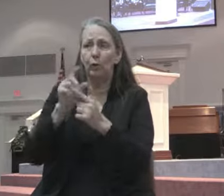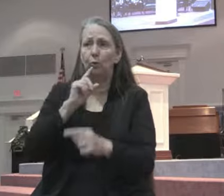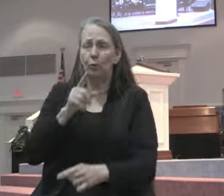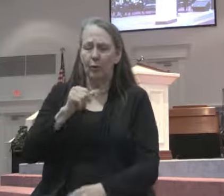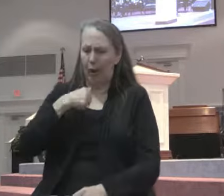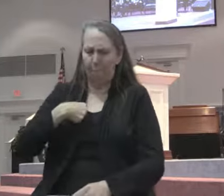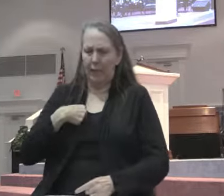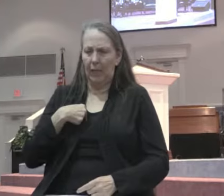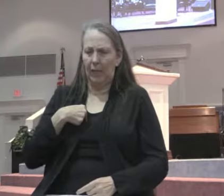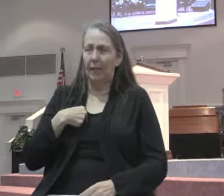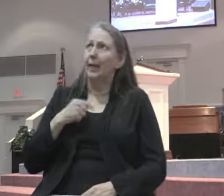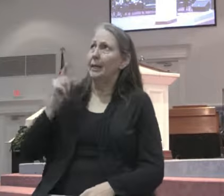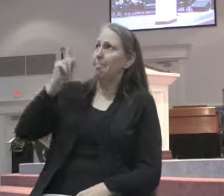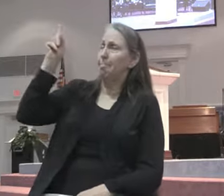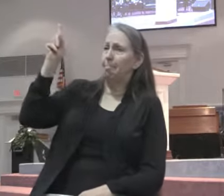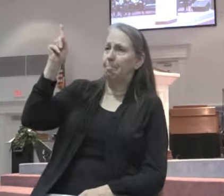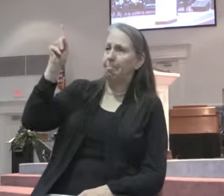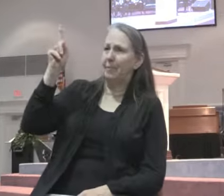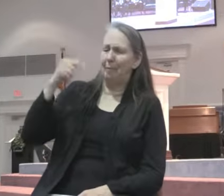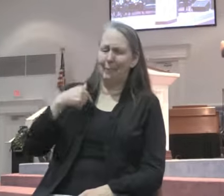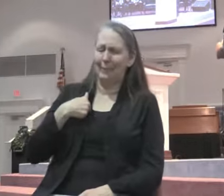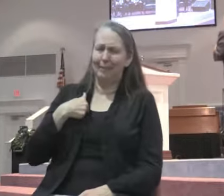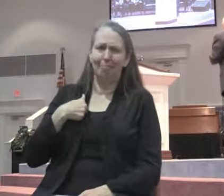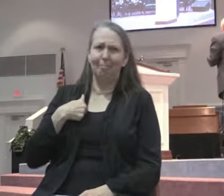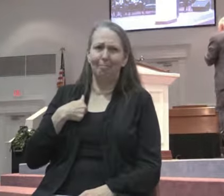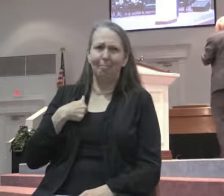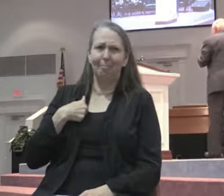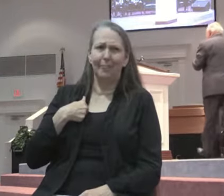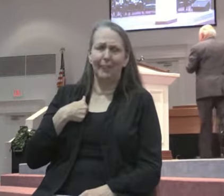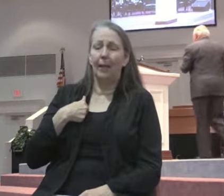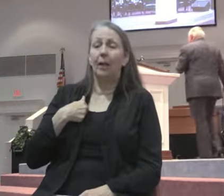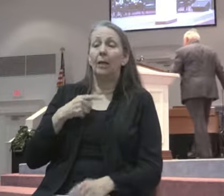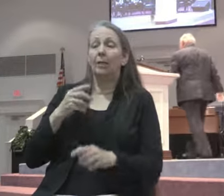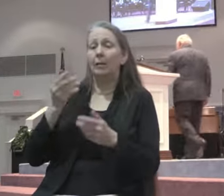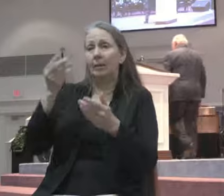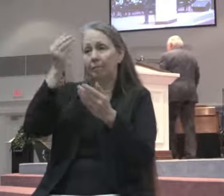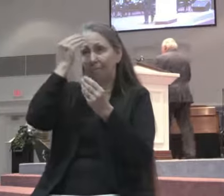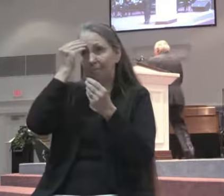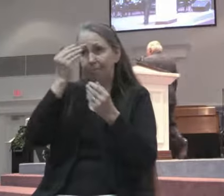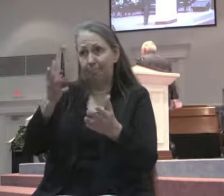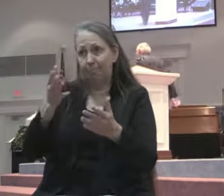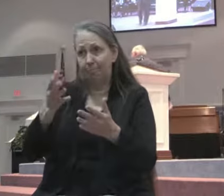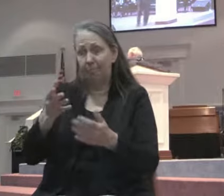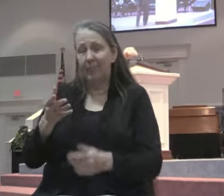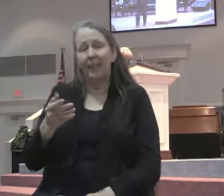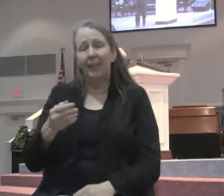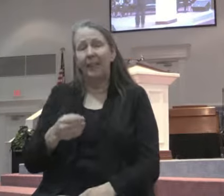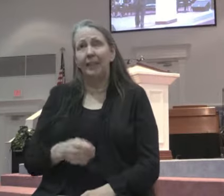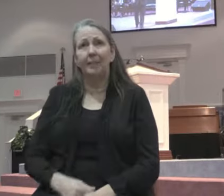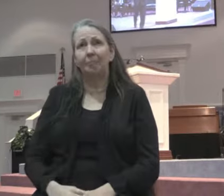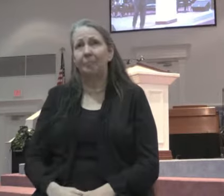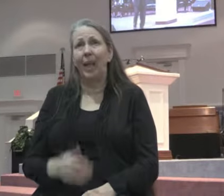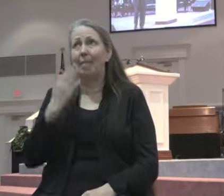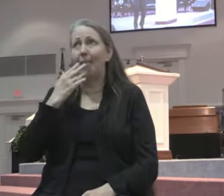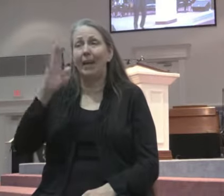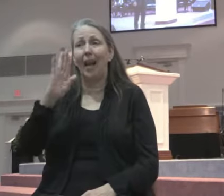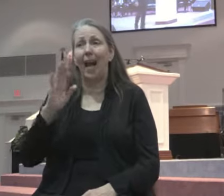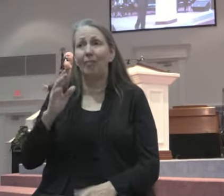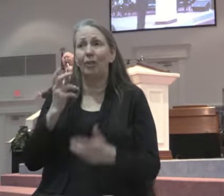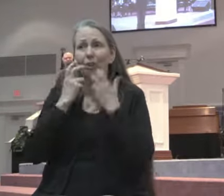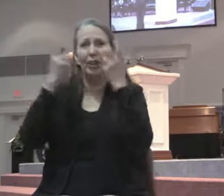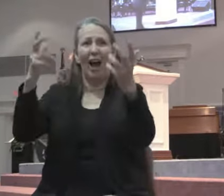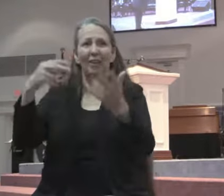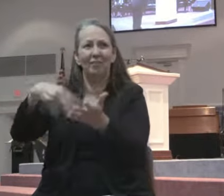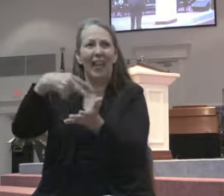me. Has very little to do with me." But I'm here to tell you today, I thank God for the shout.